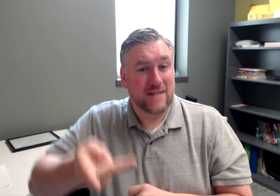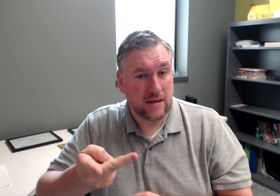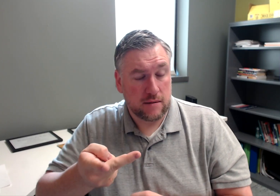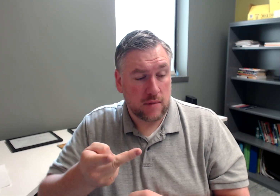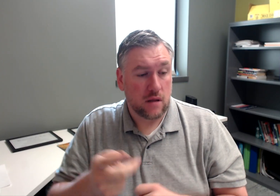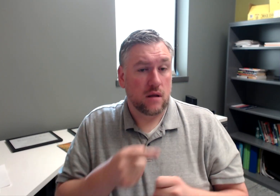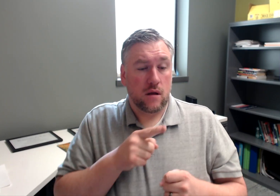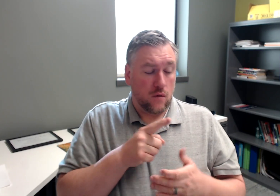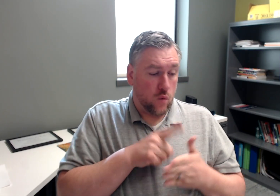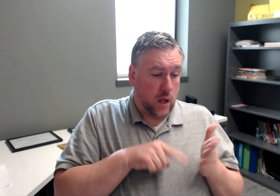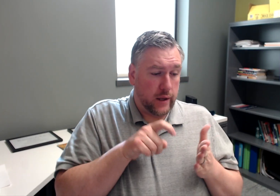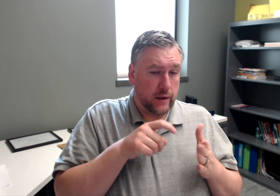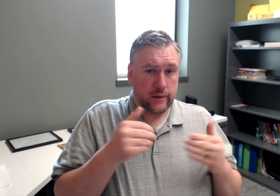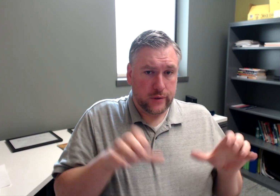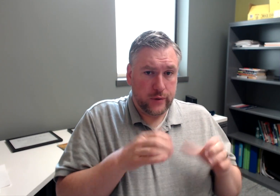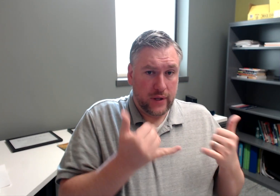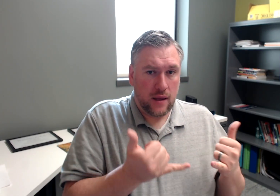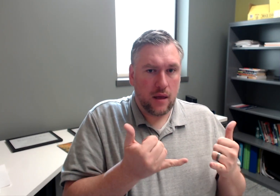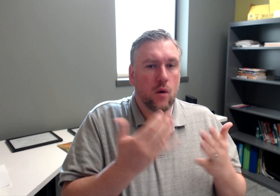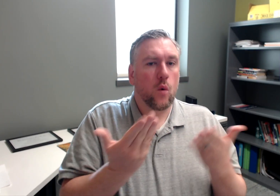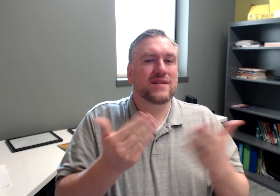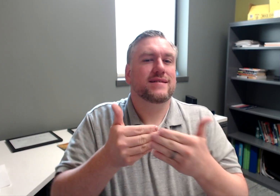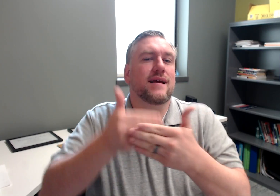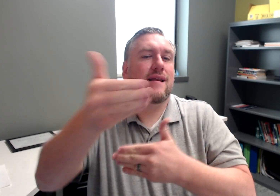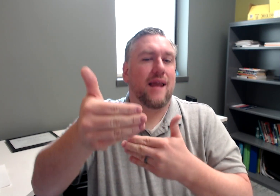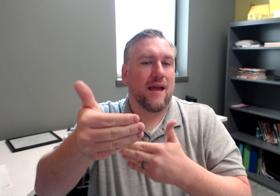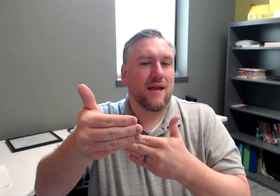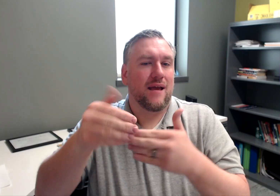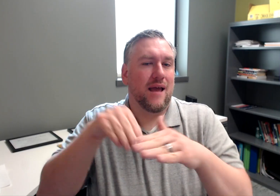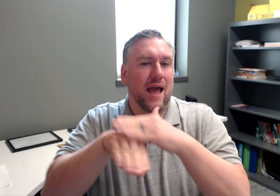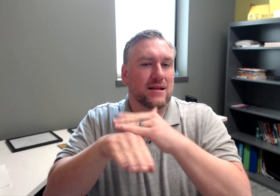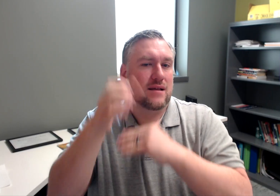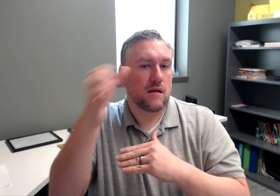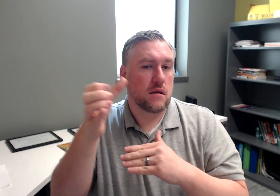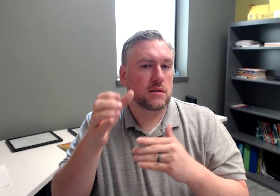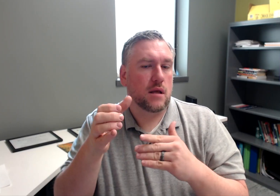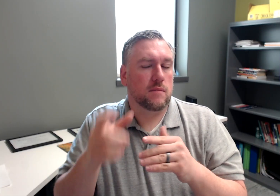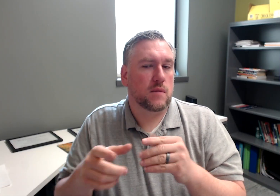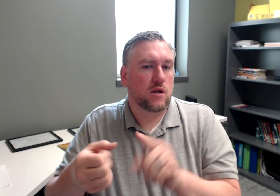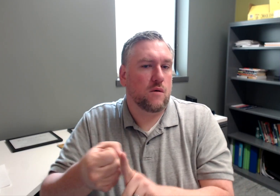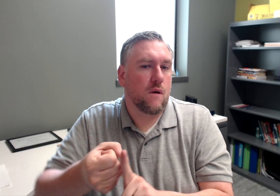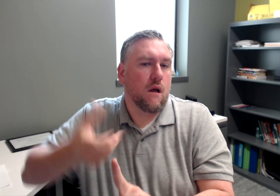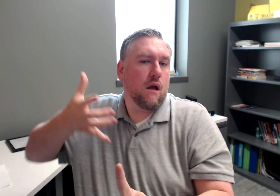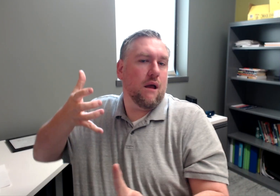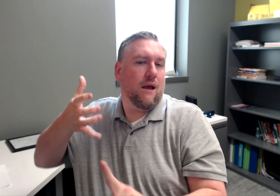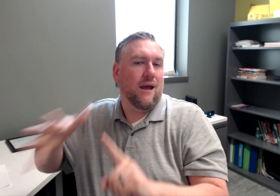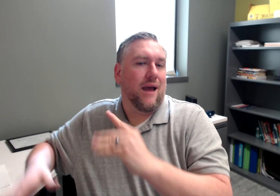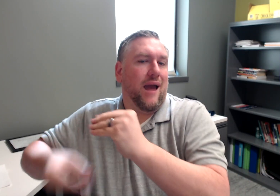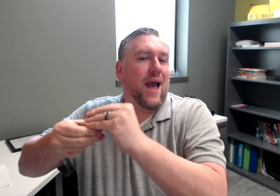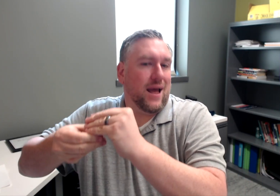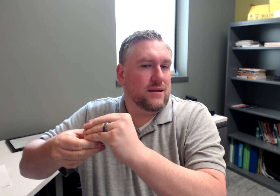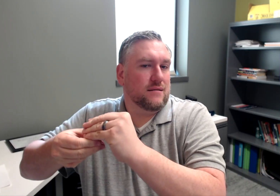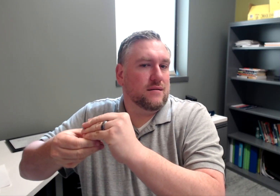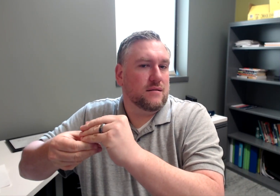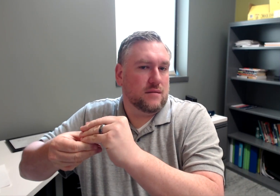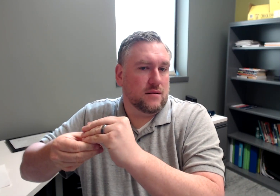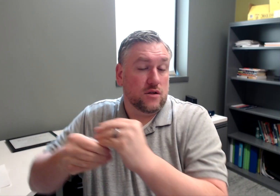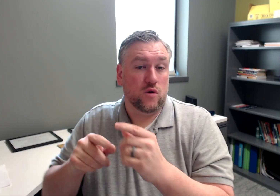growth. That means that you can use it in its traditional sense, where instead of pre-teaching, you do some